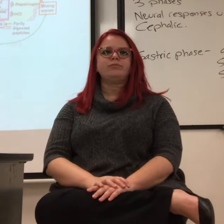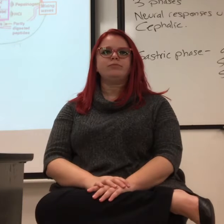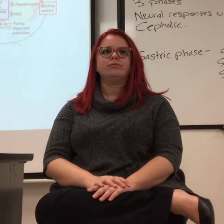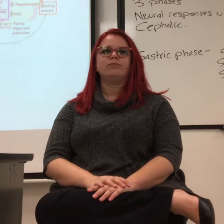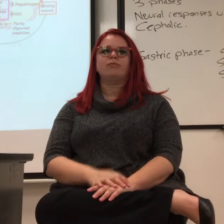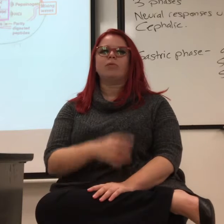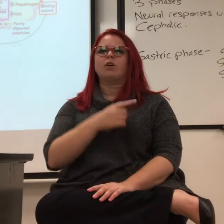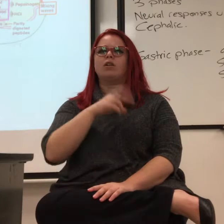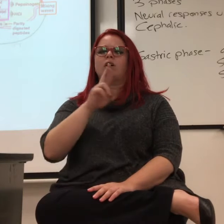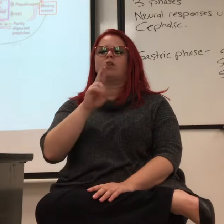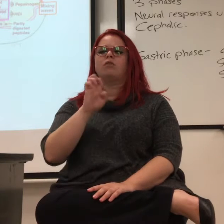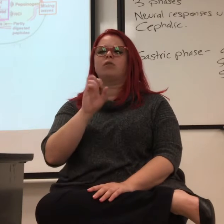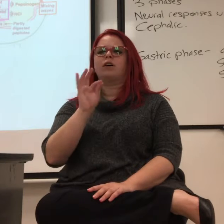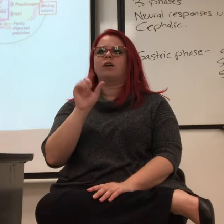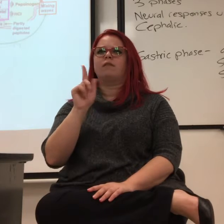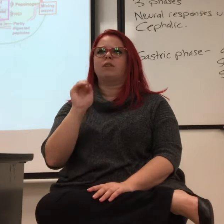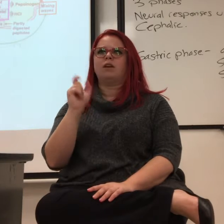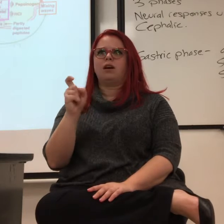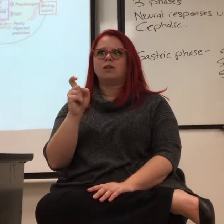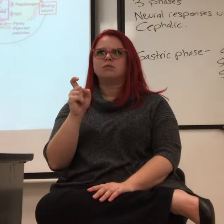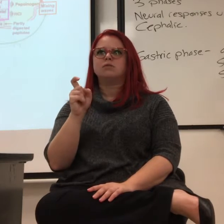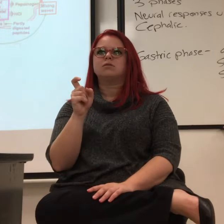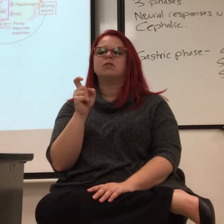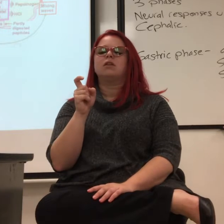And that reflex is a